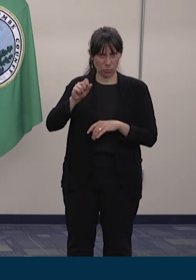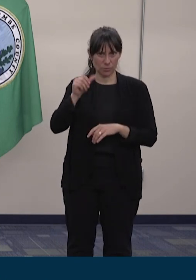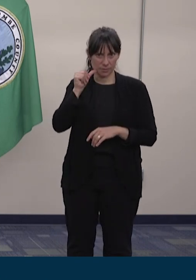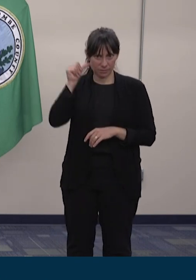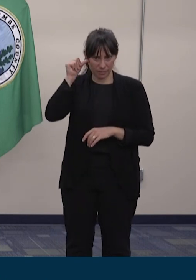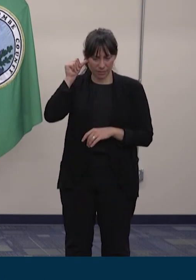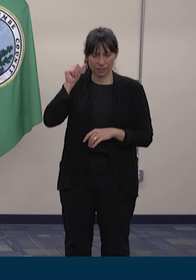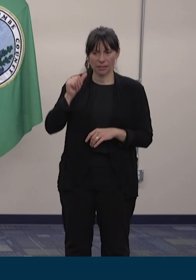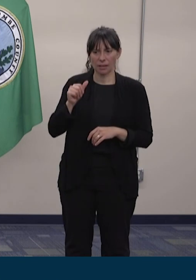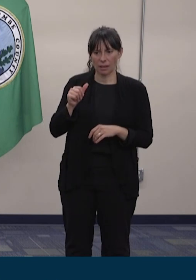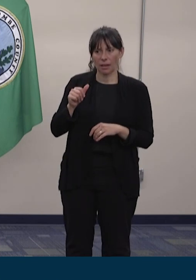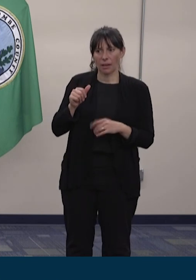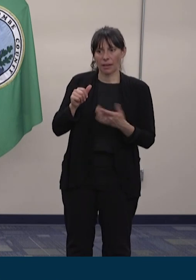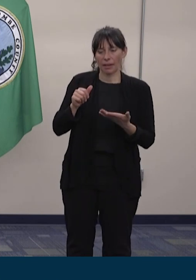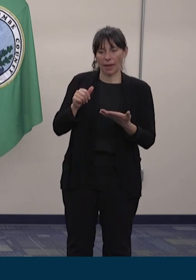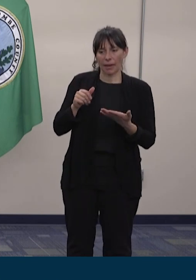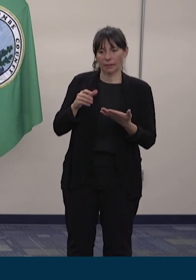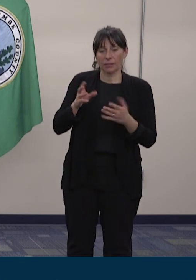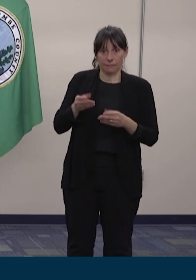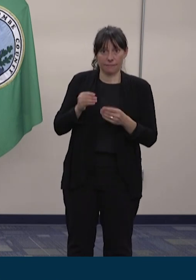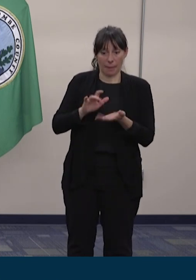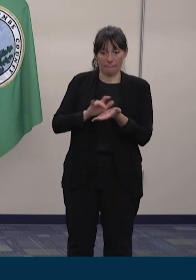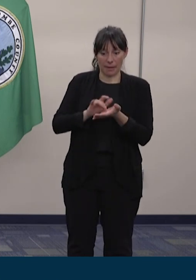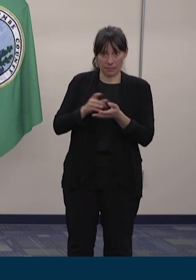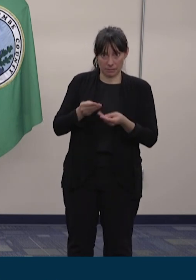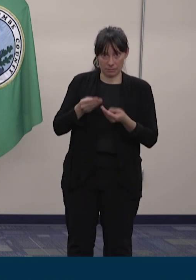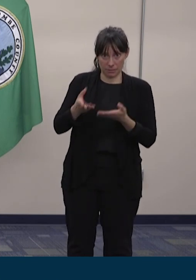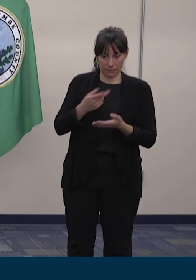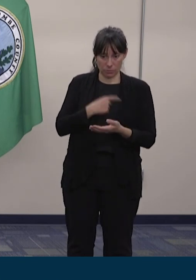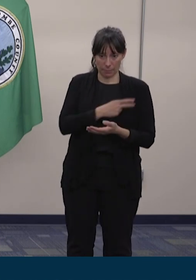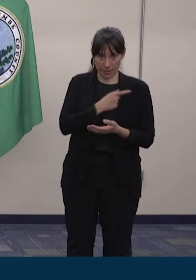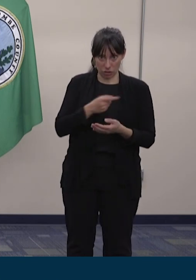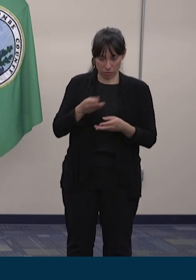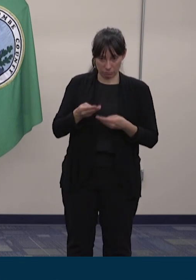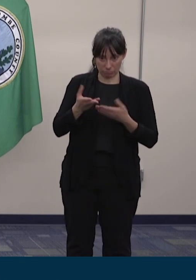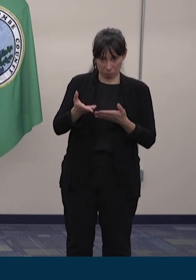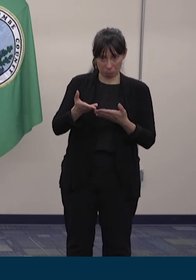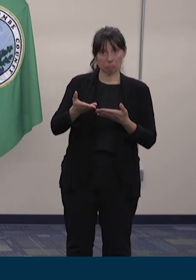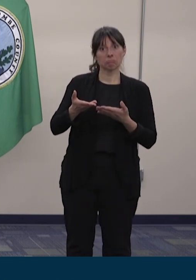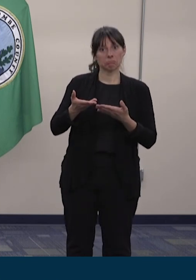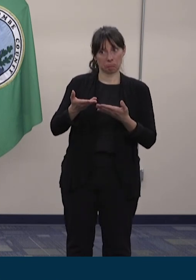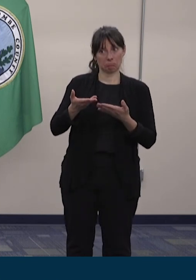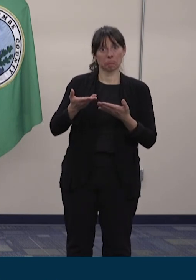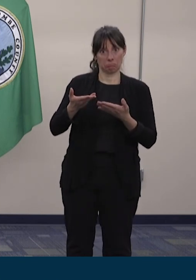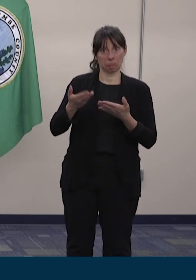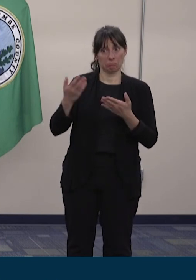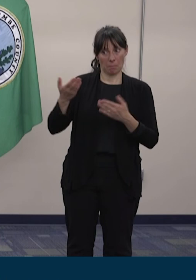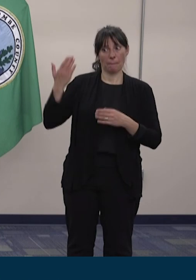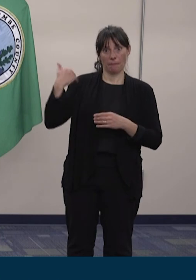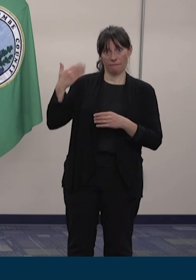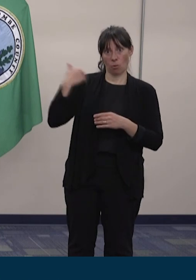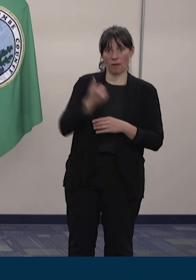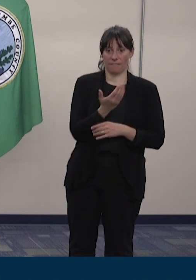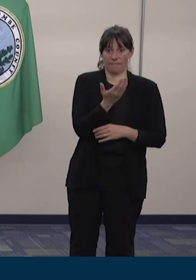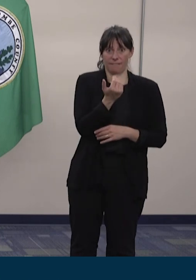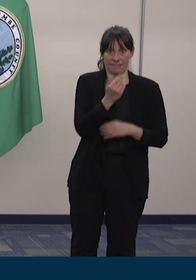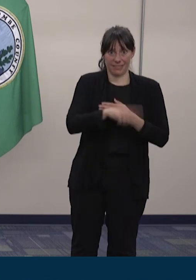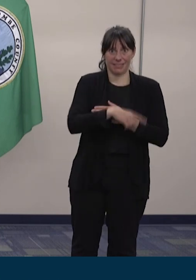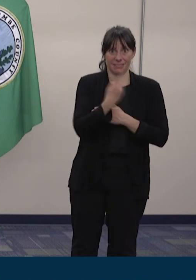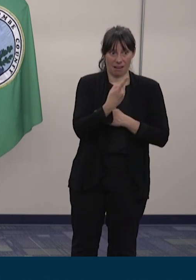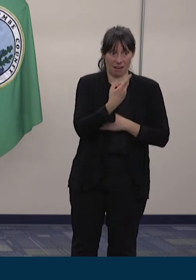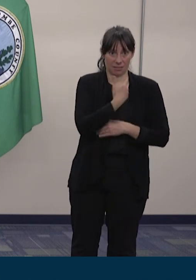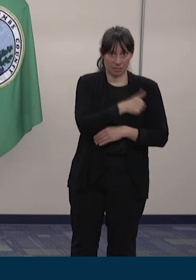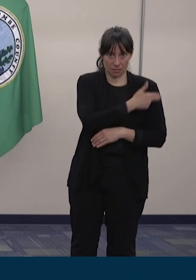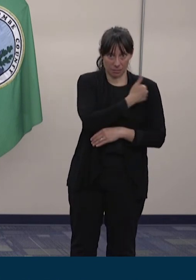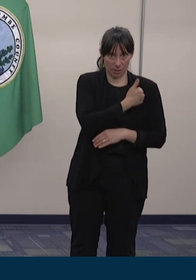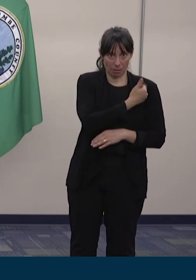que the duration hemos of tratado de symptoms for mitigar y patients de with hacer que la COVID-19 from an average of COVID-19 15 days down to 11 no se days. propague y And